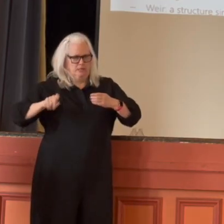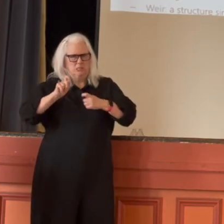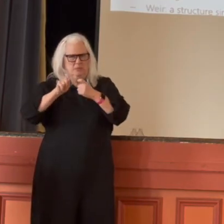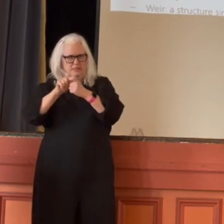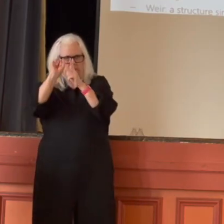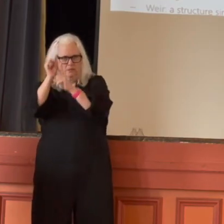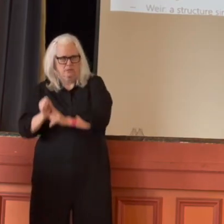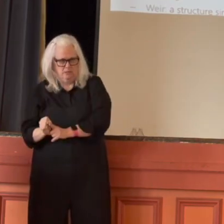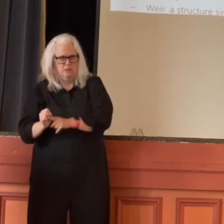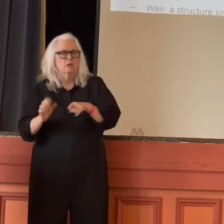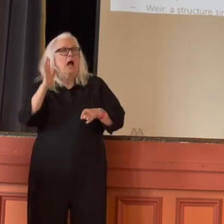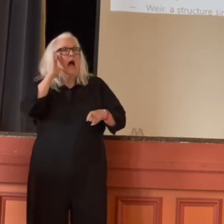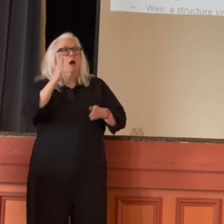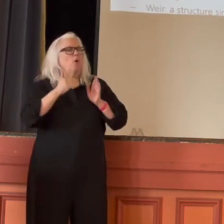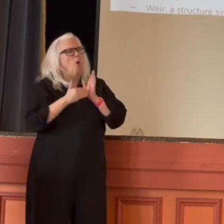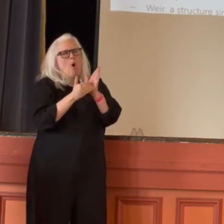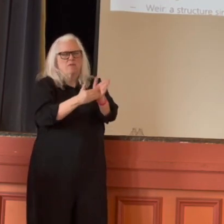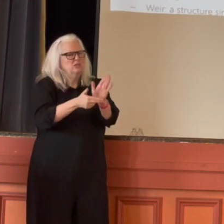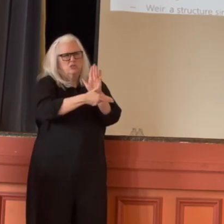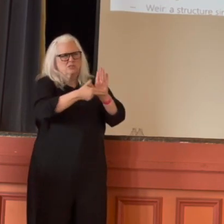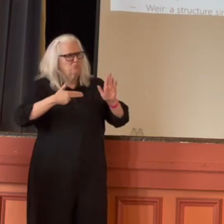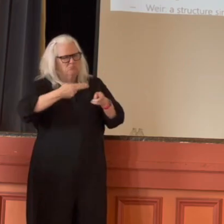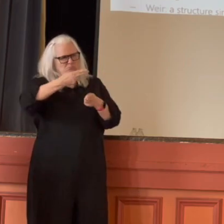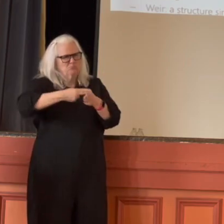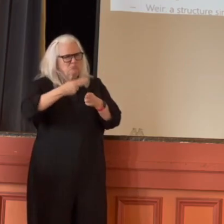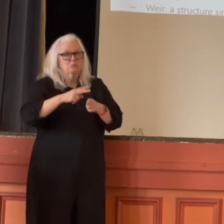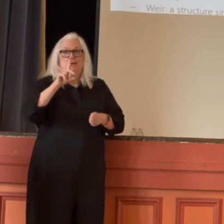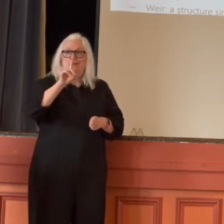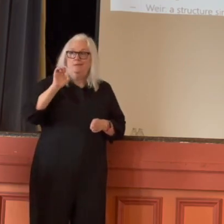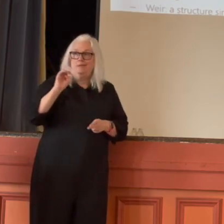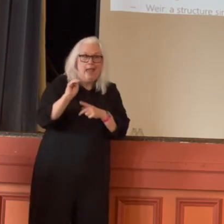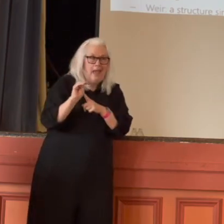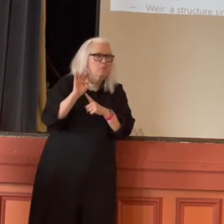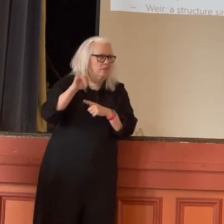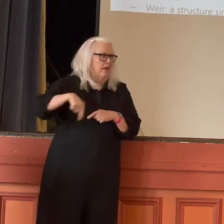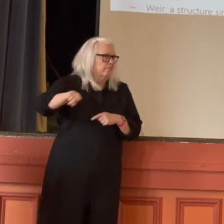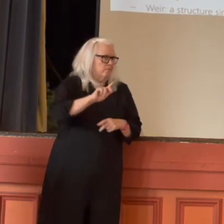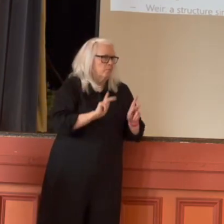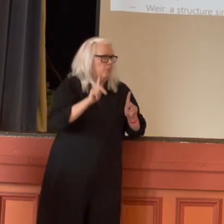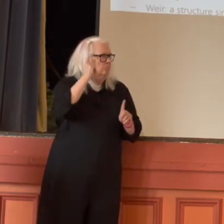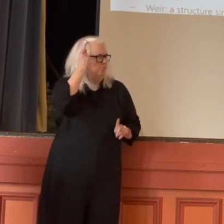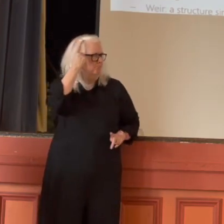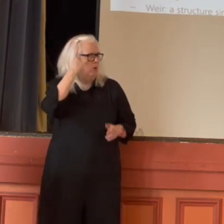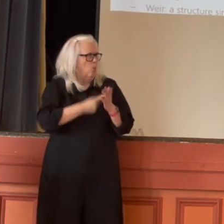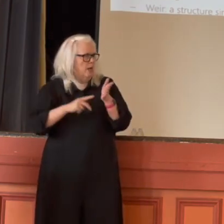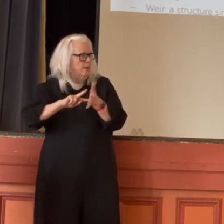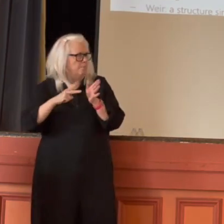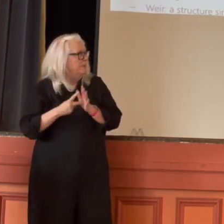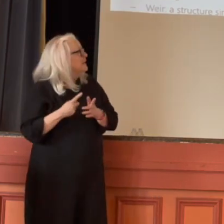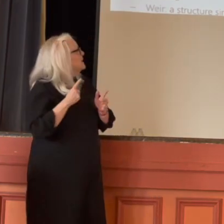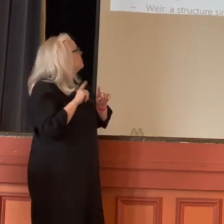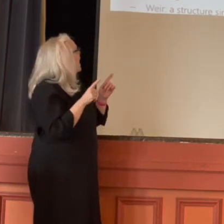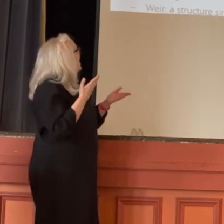I will just call them dams because that's easier to visualize for most people. But I may say the word weir.